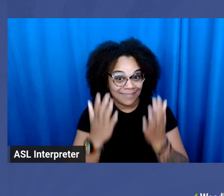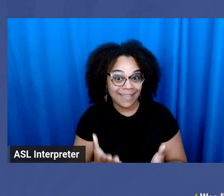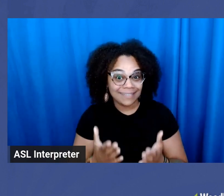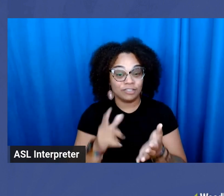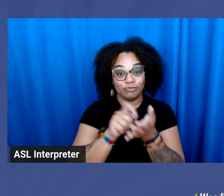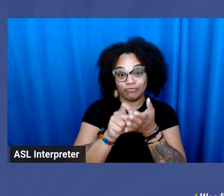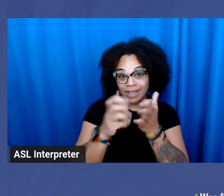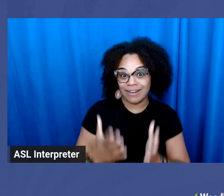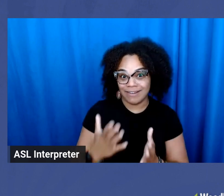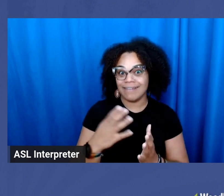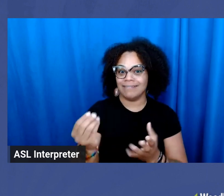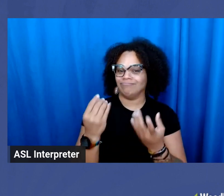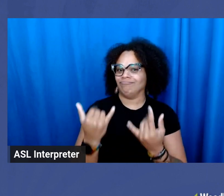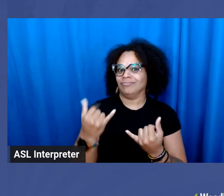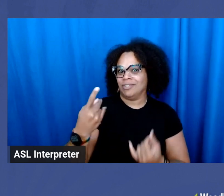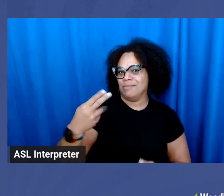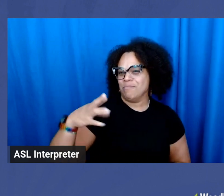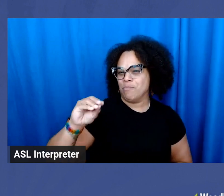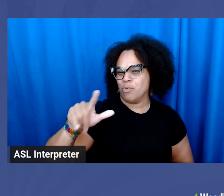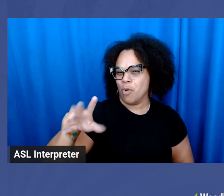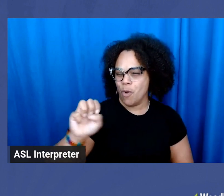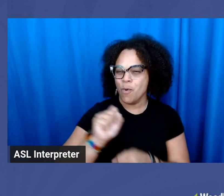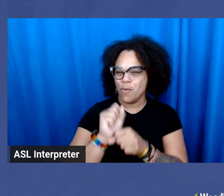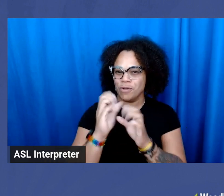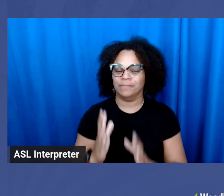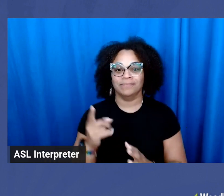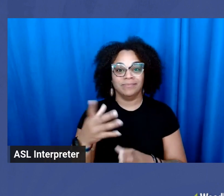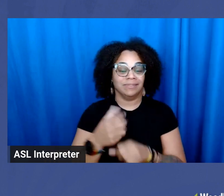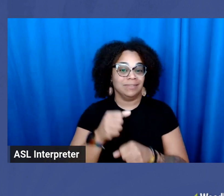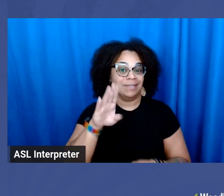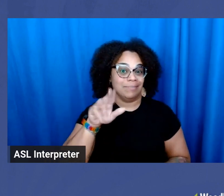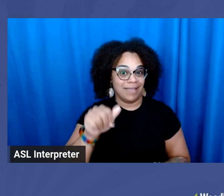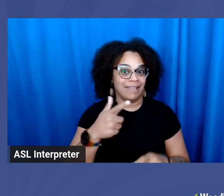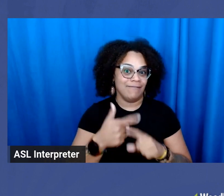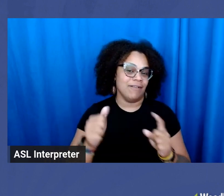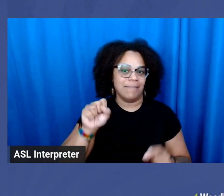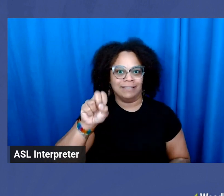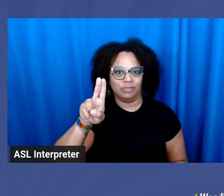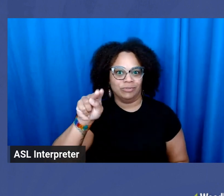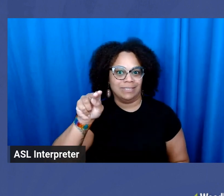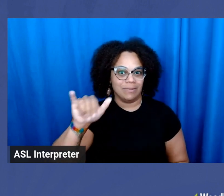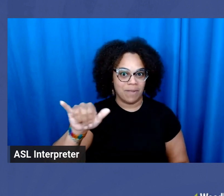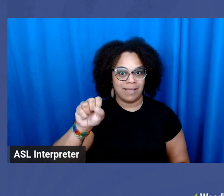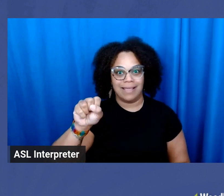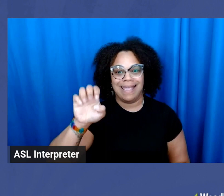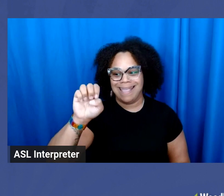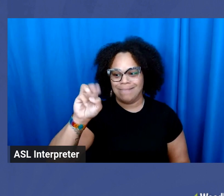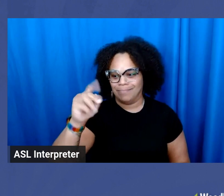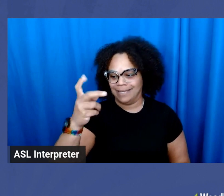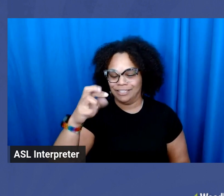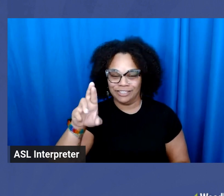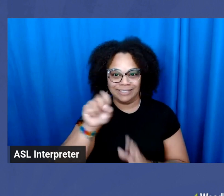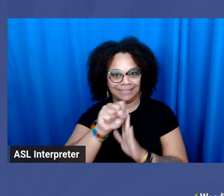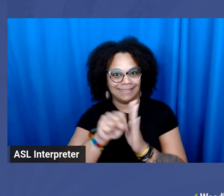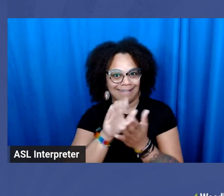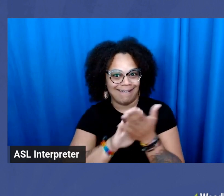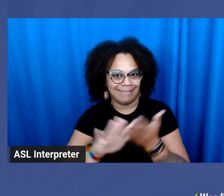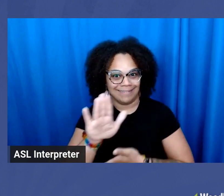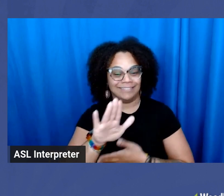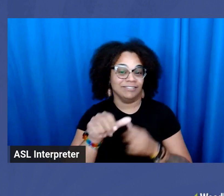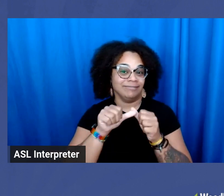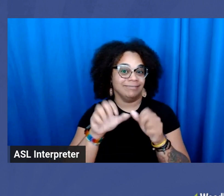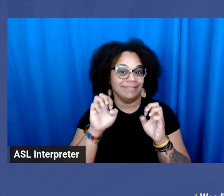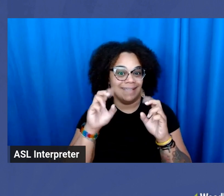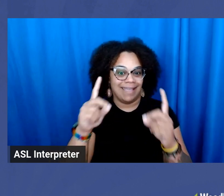BA in Gender and Labor Studies from SUNY Empire State College as a continuing ed student debtor and